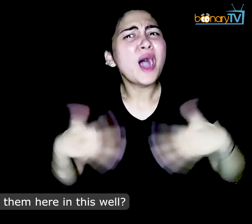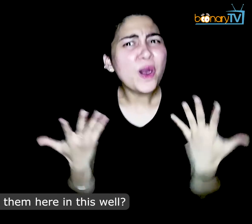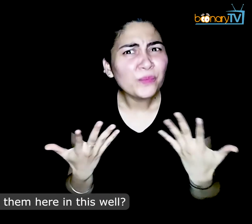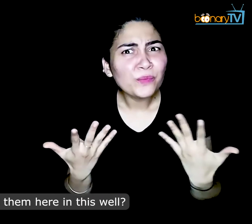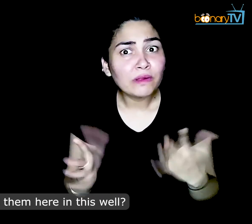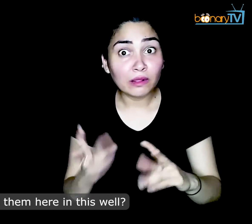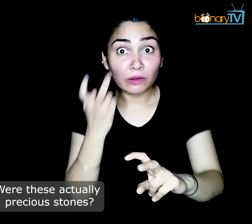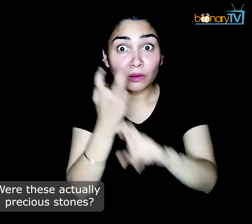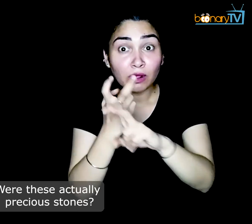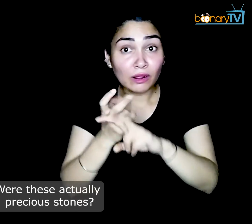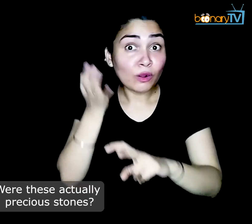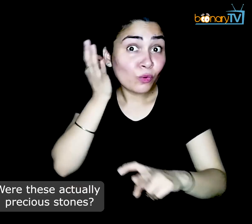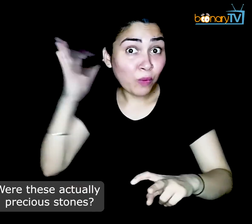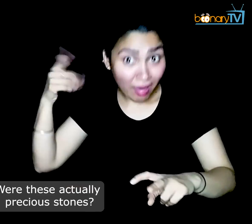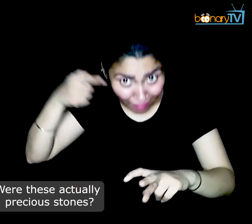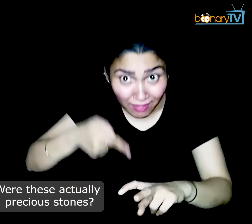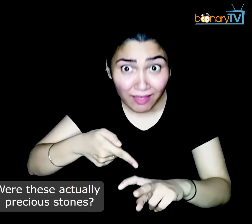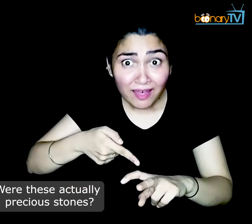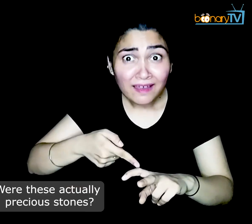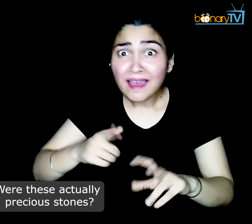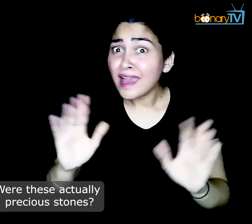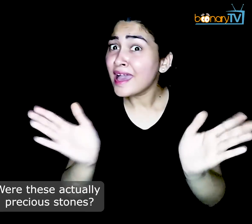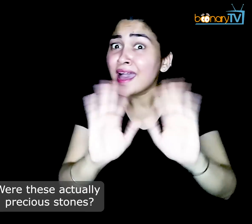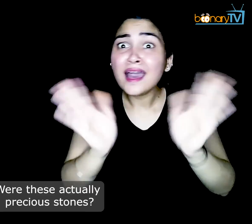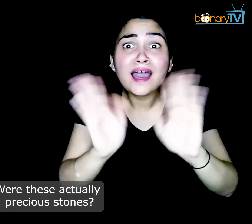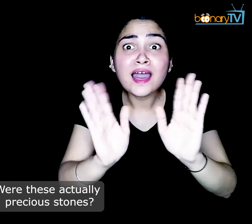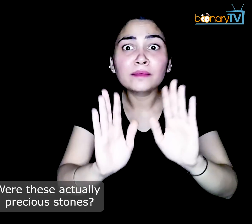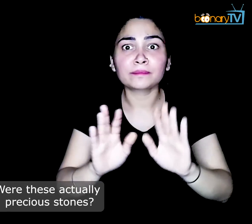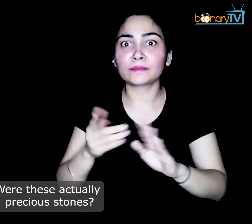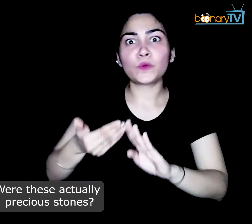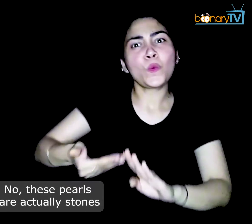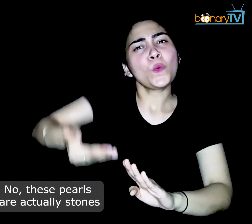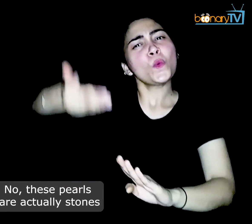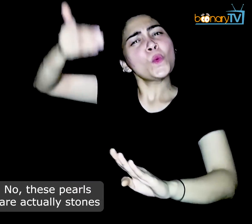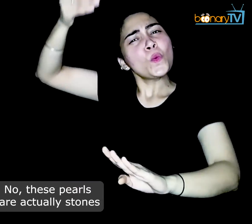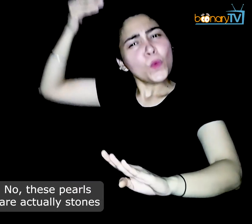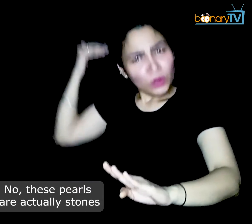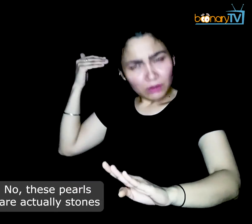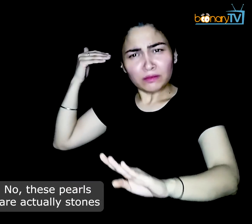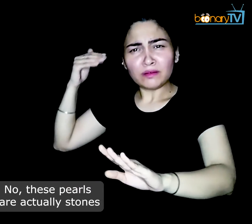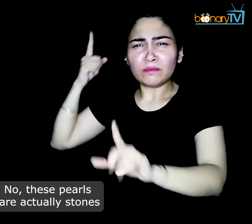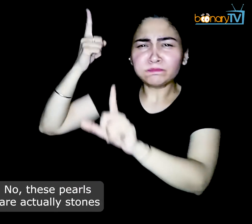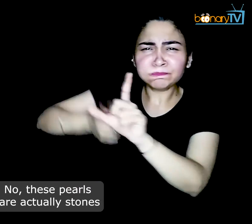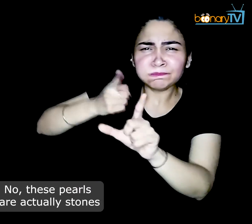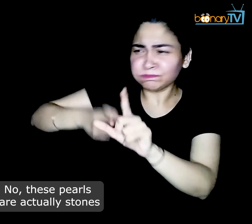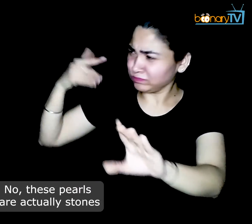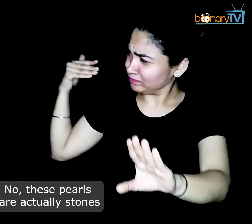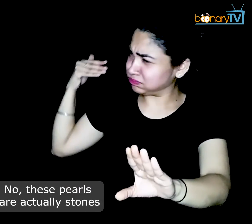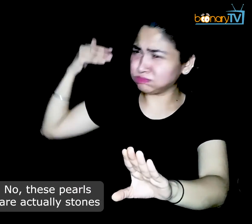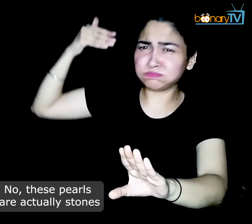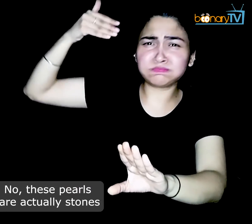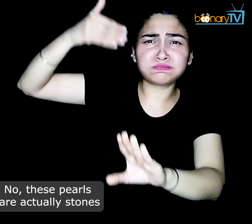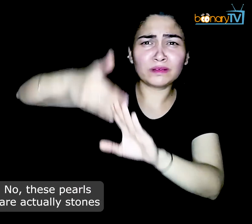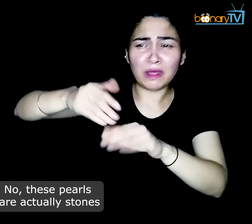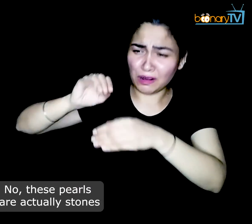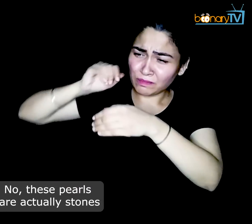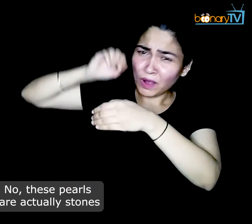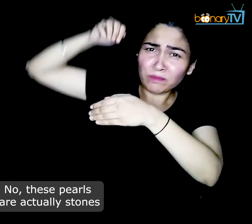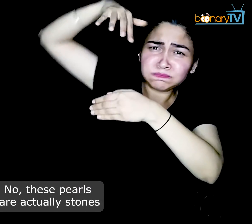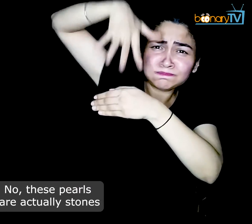Were these actually precious stones? No, these pearls are actually stones